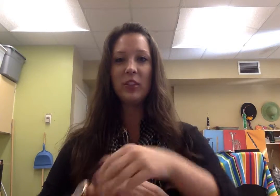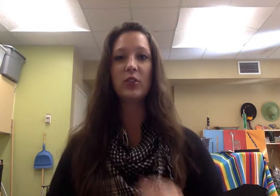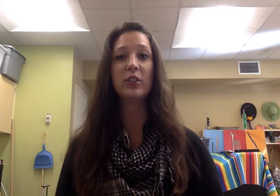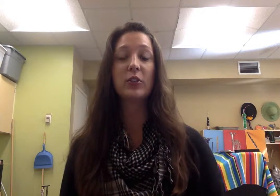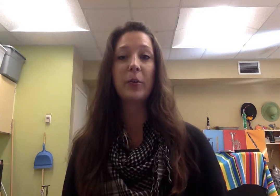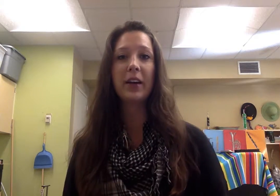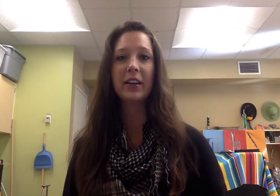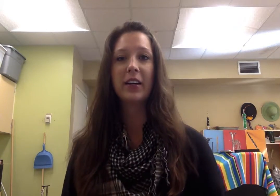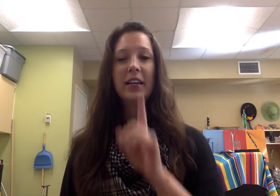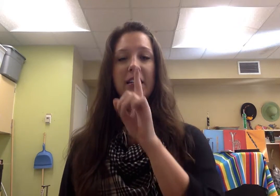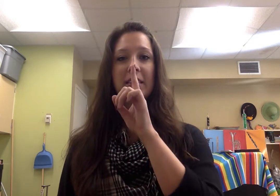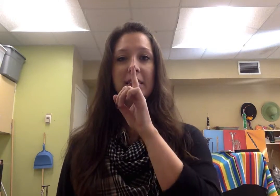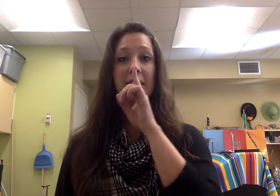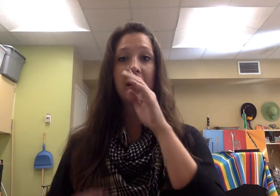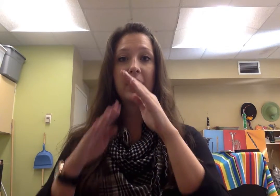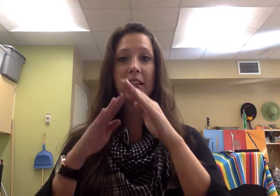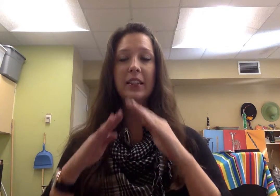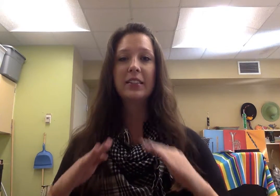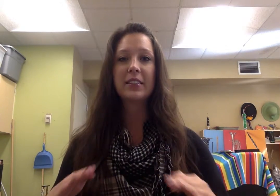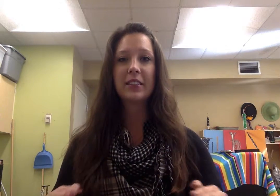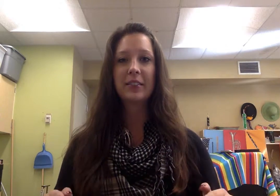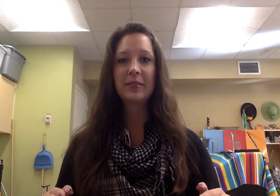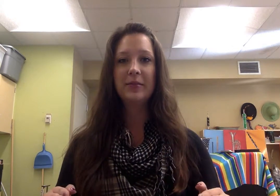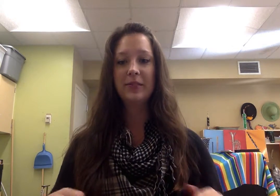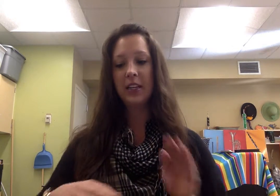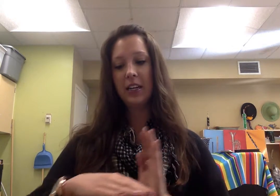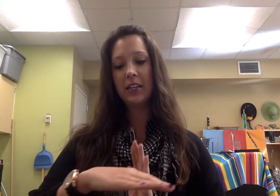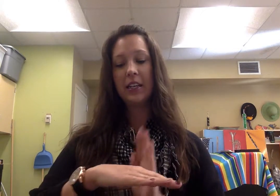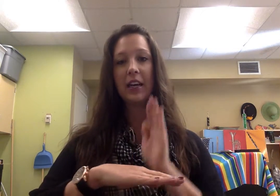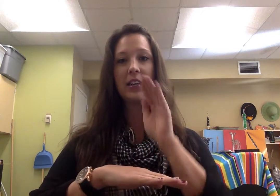So let's go back. Silent night.